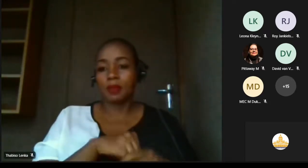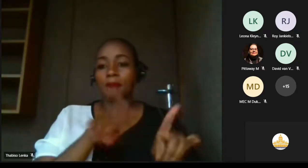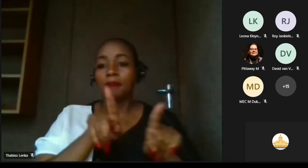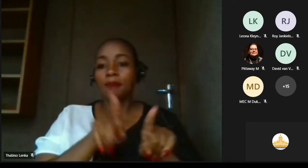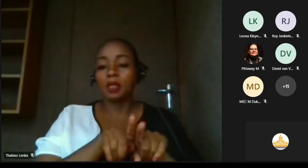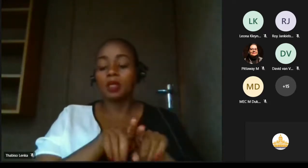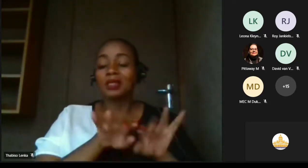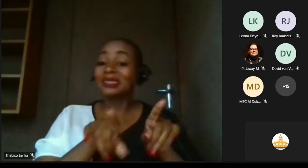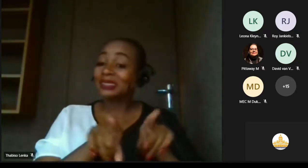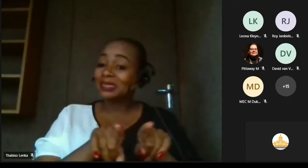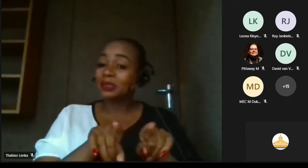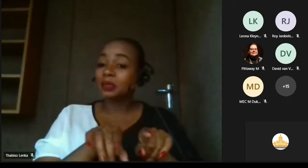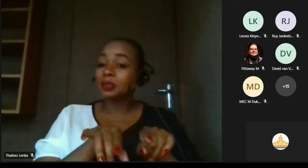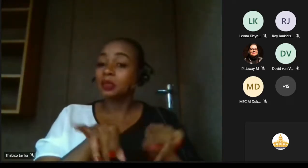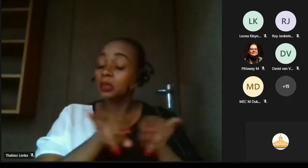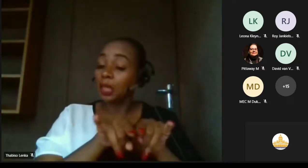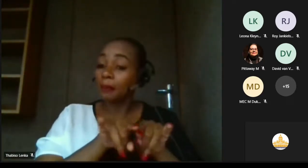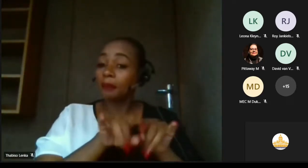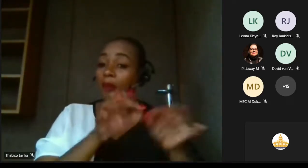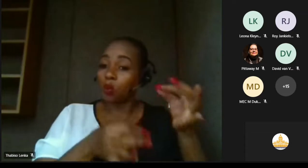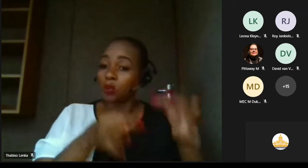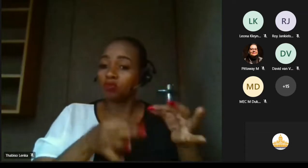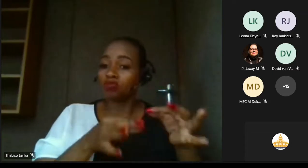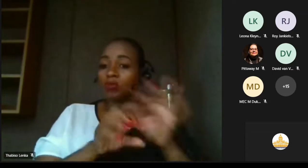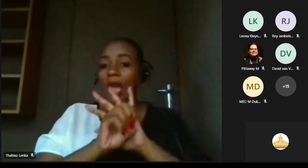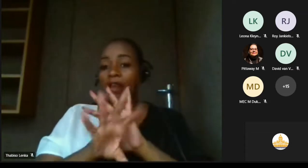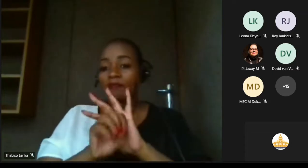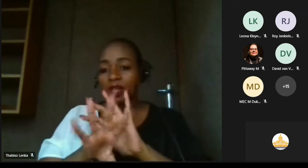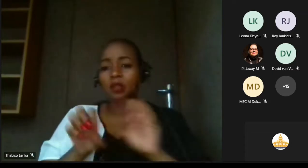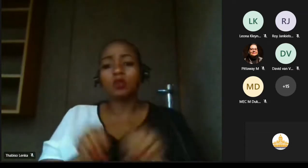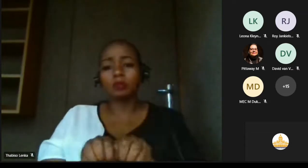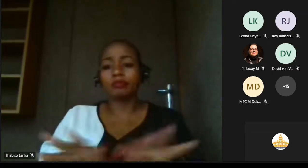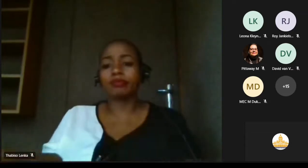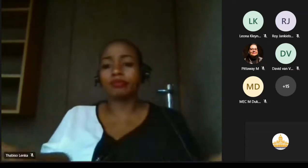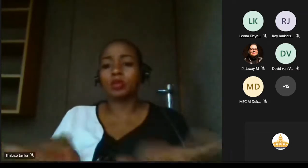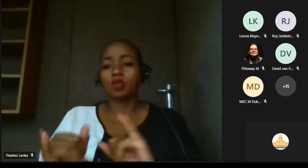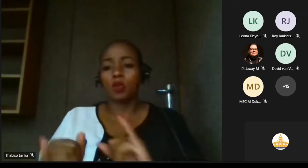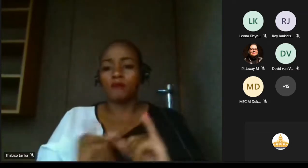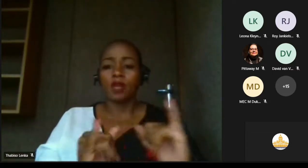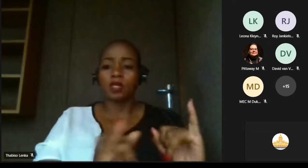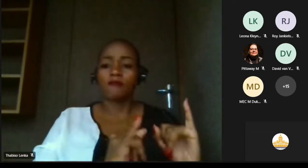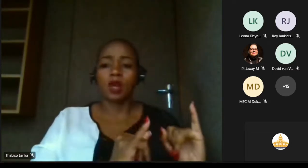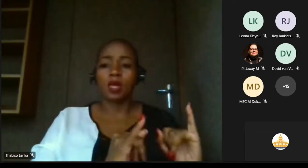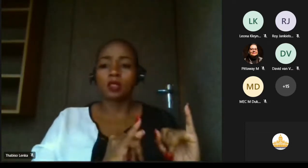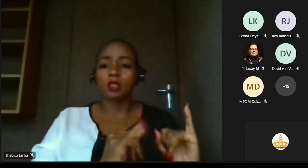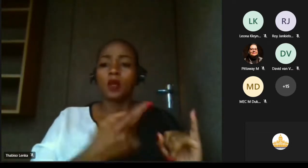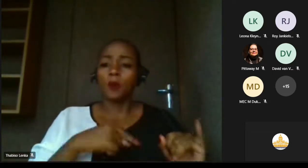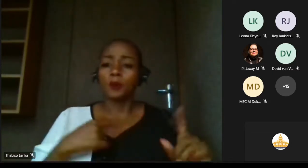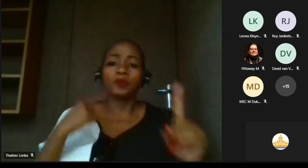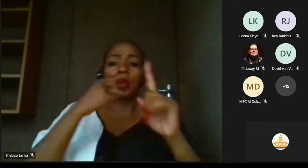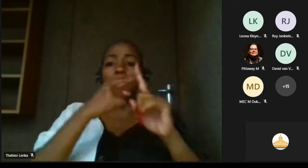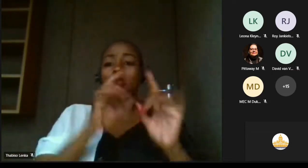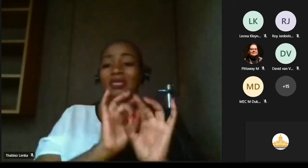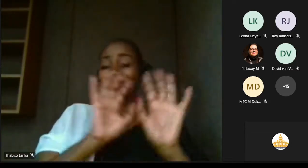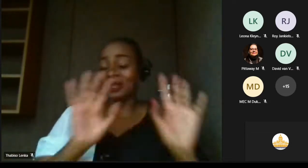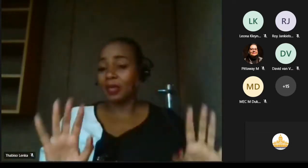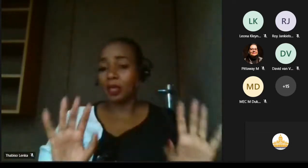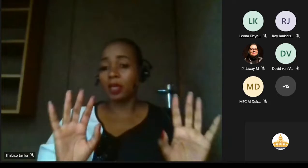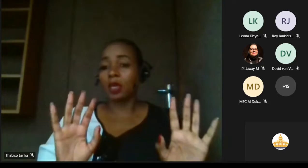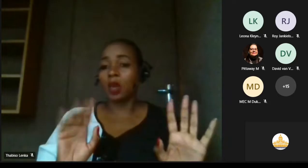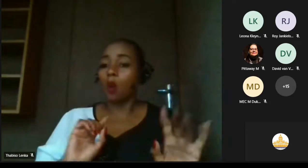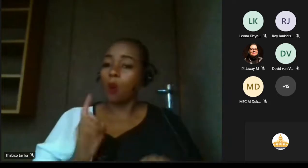were individually invited and by media adverts. The purpose of the bill was clearly highlighted in documents circulated among